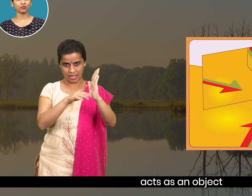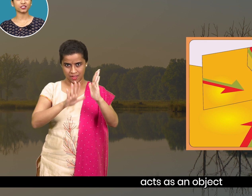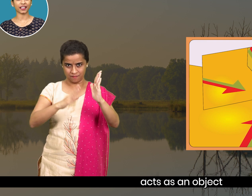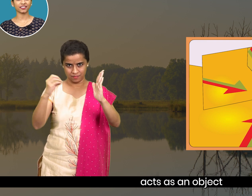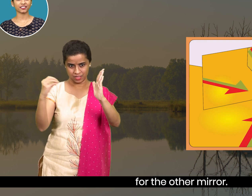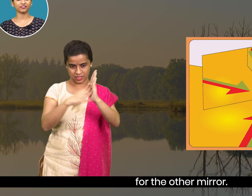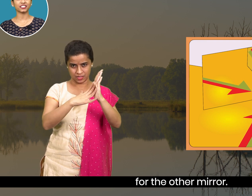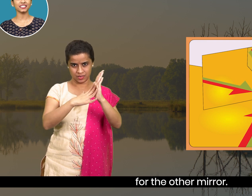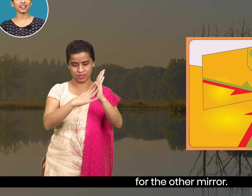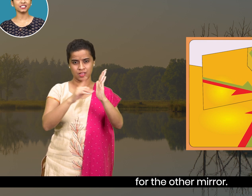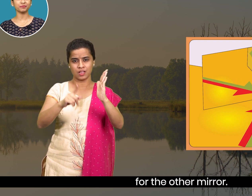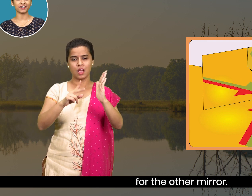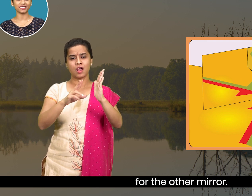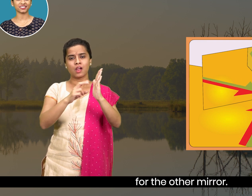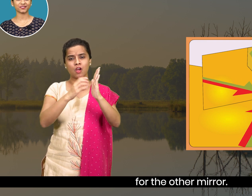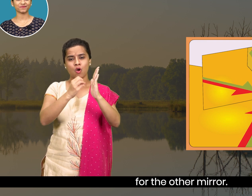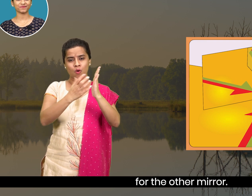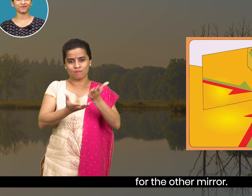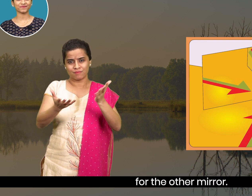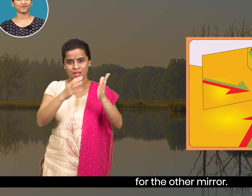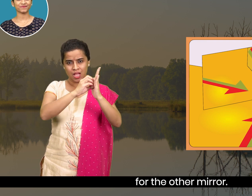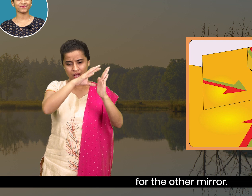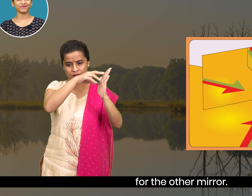an object for the other mirror.